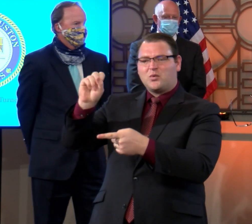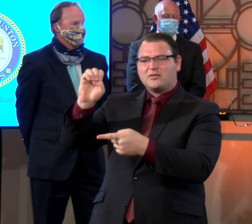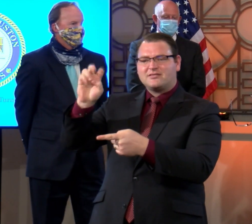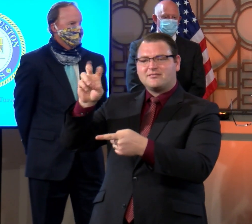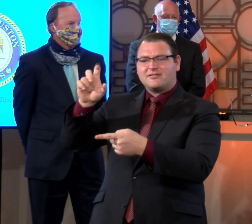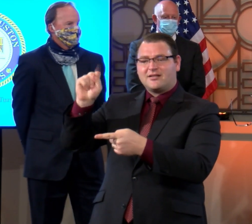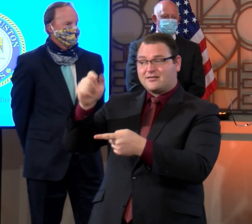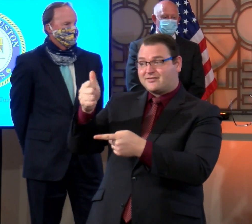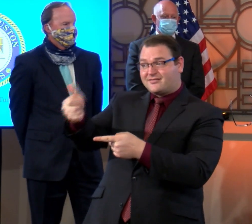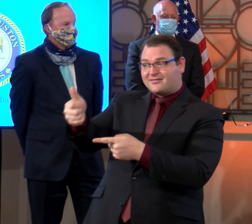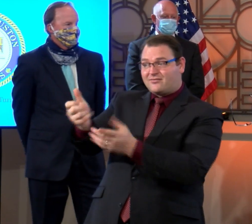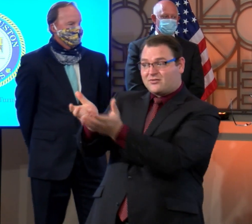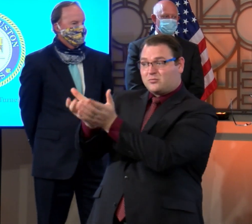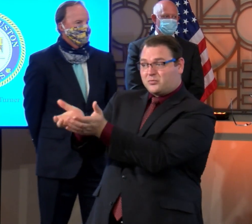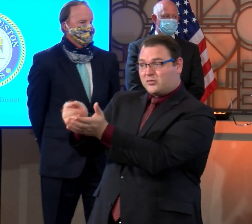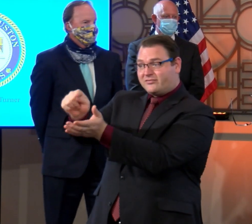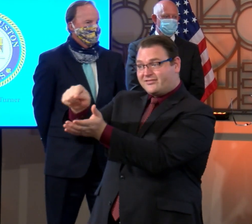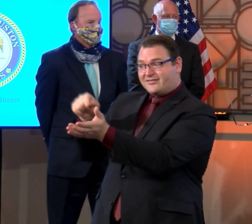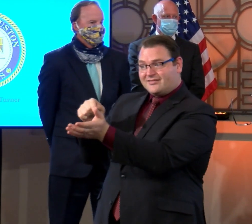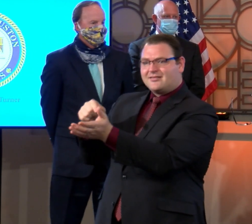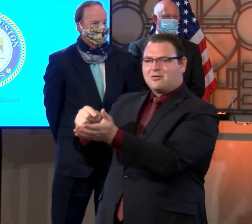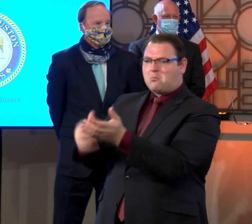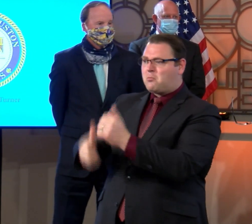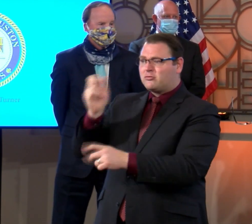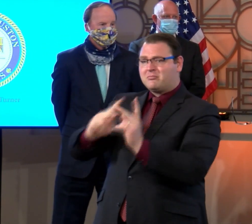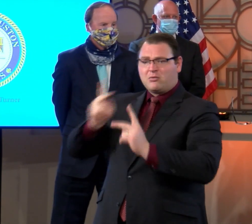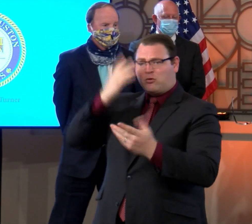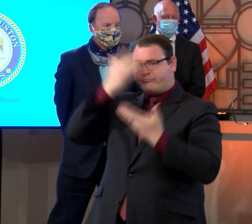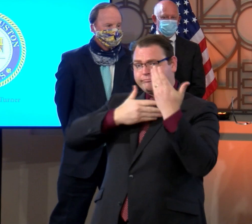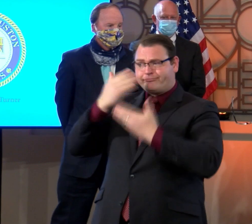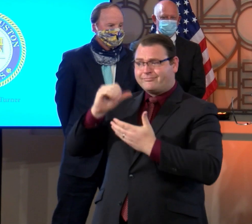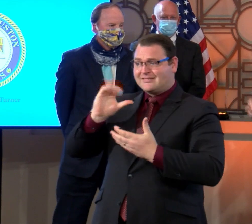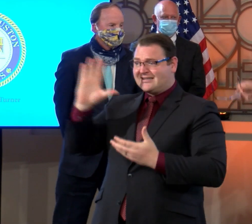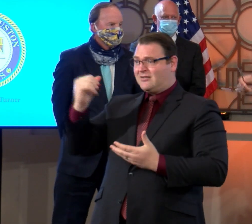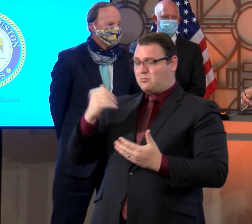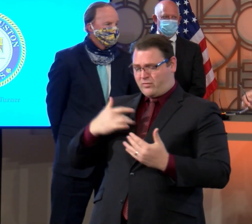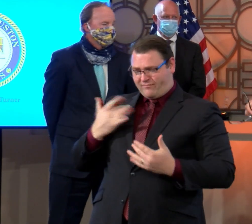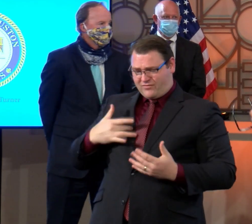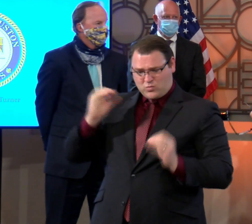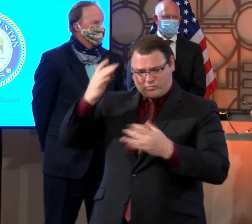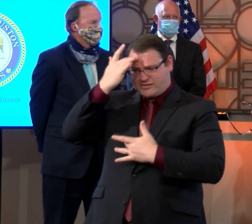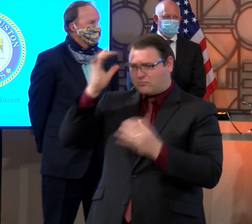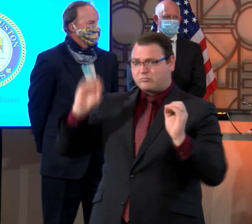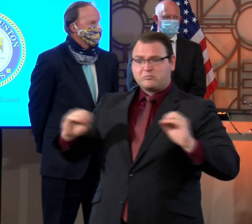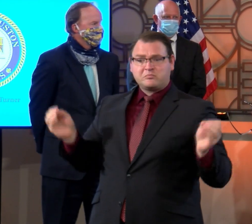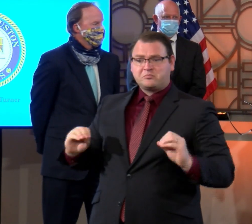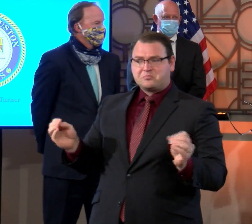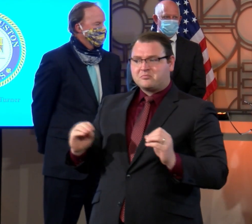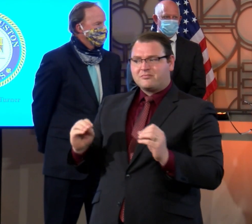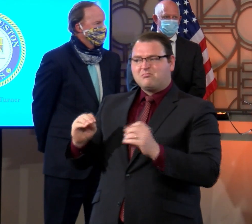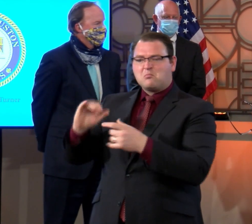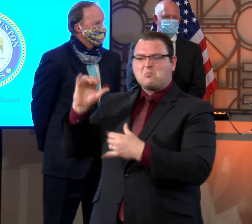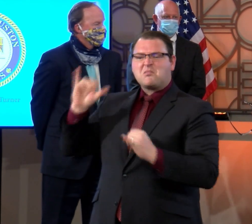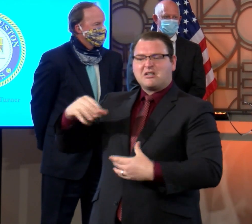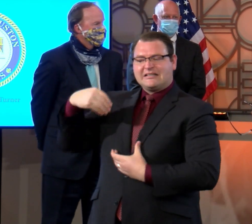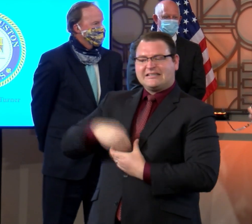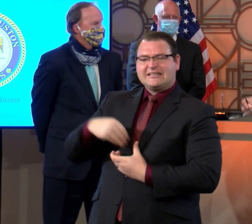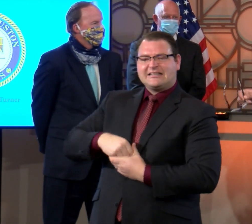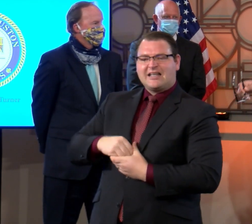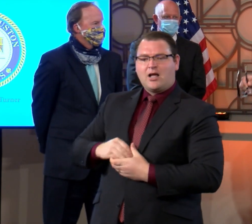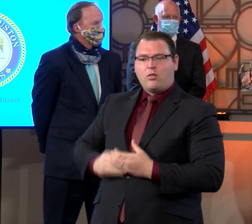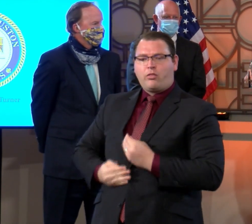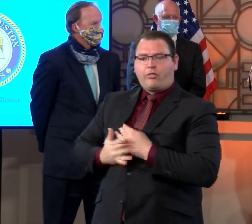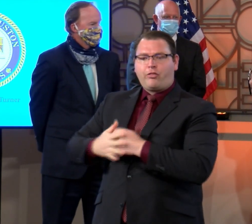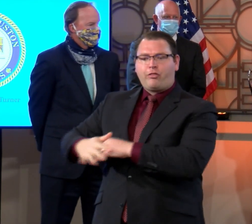and we know that while some people may not ever see anything, have any impact from getting COVID-19, too many of